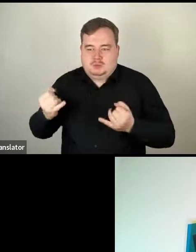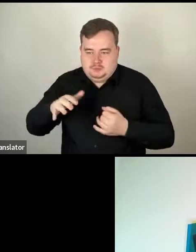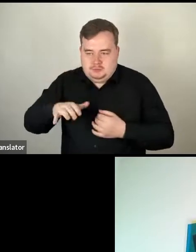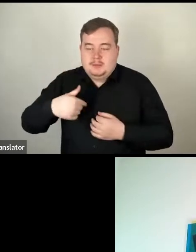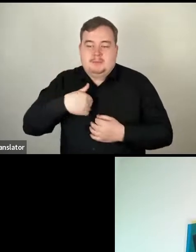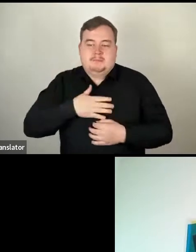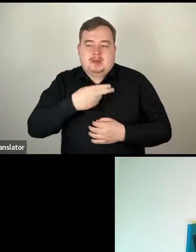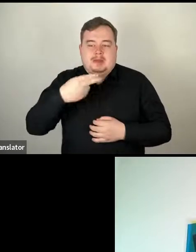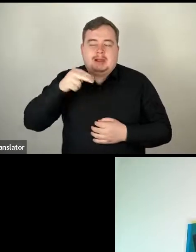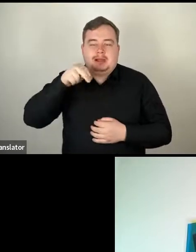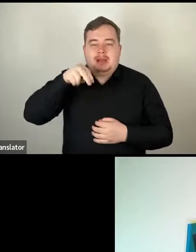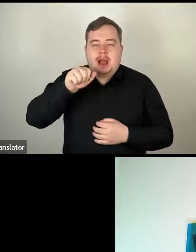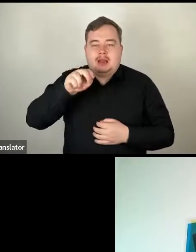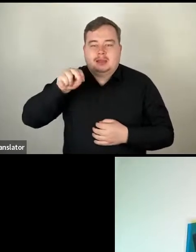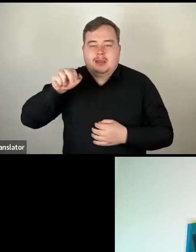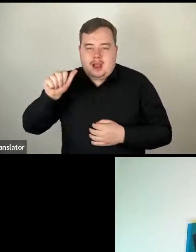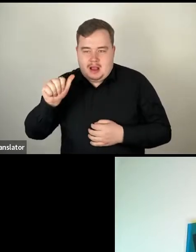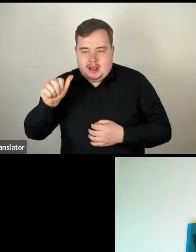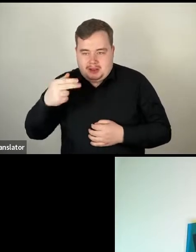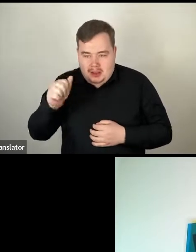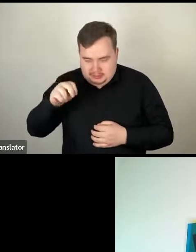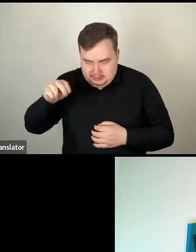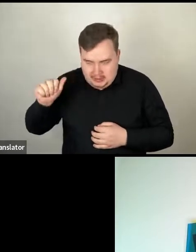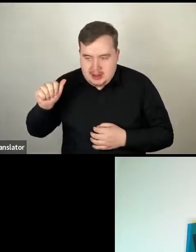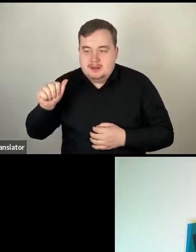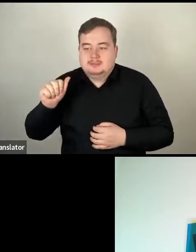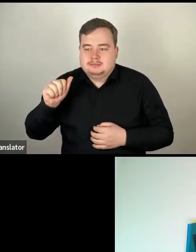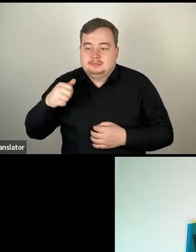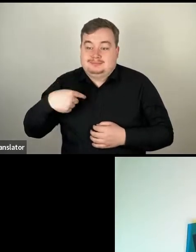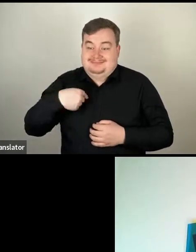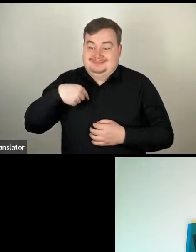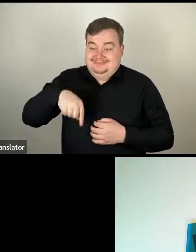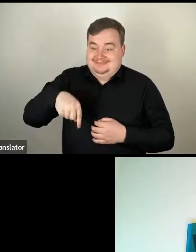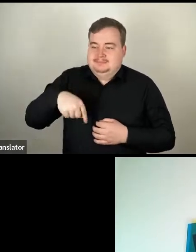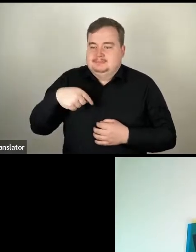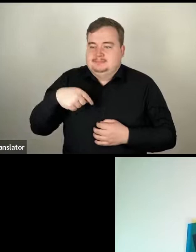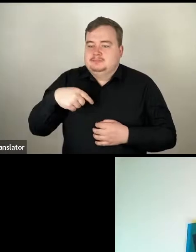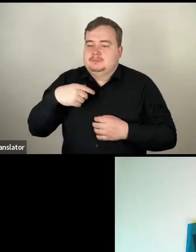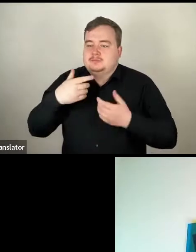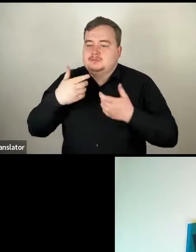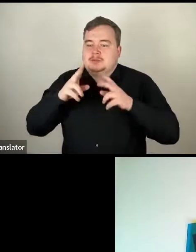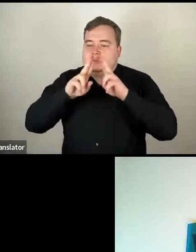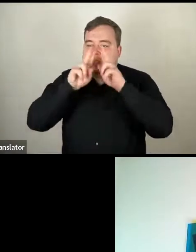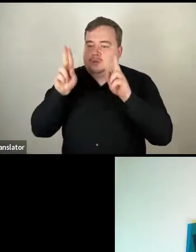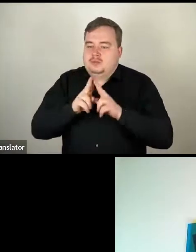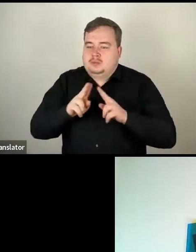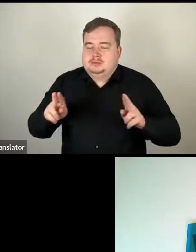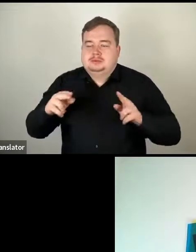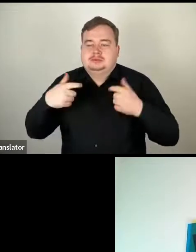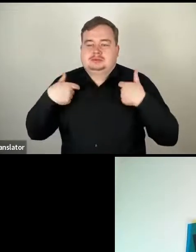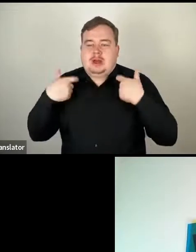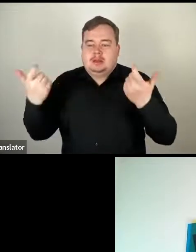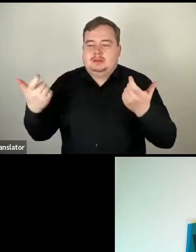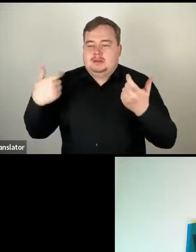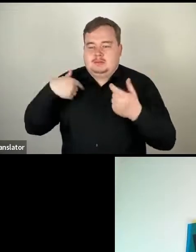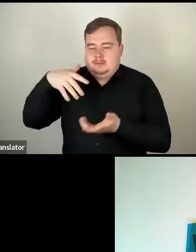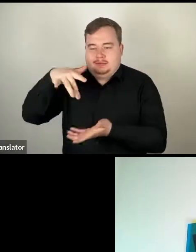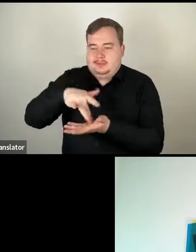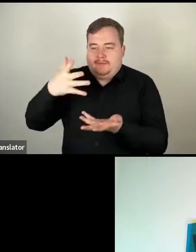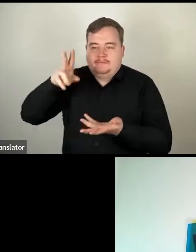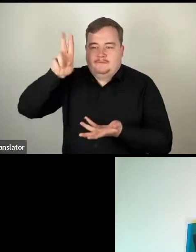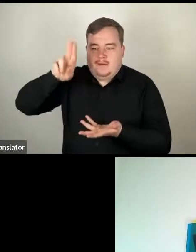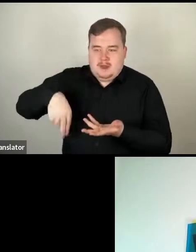Program Officer for the OSCE PA's International Secretariat in Vienna, together with my dear colleague and friend,